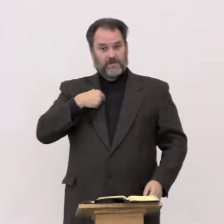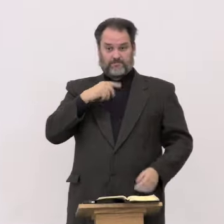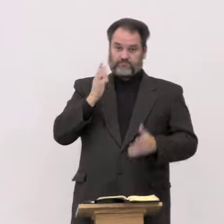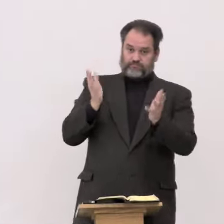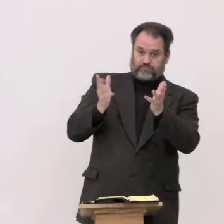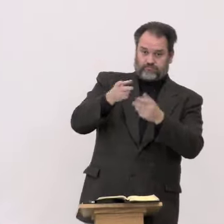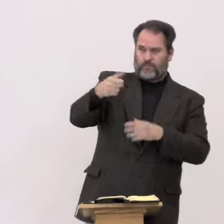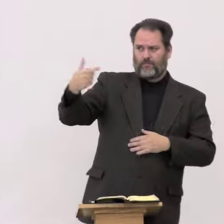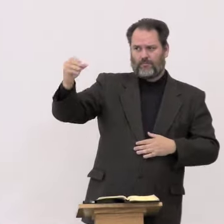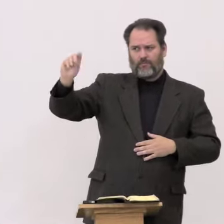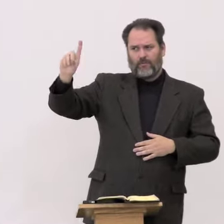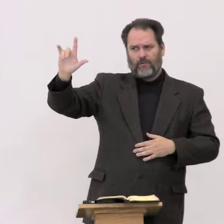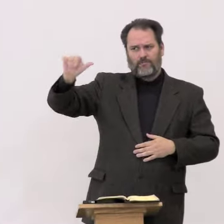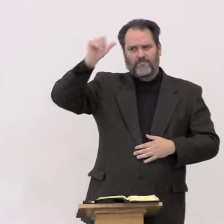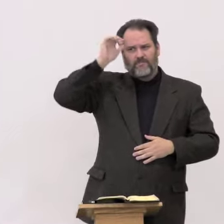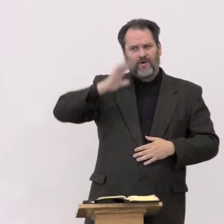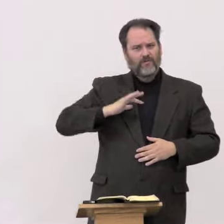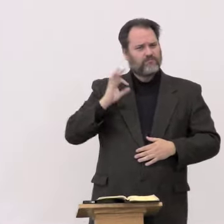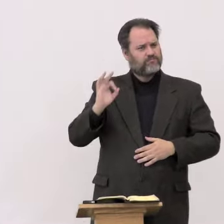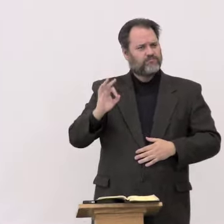He said, he's talking to a,